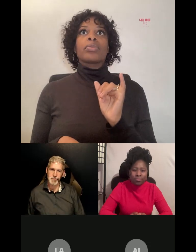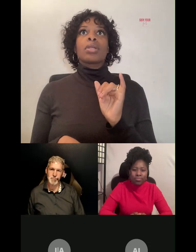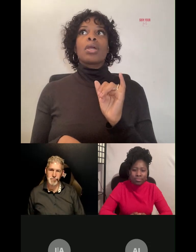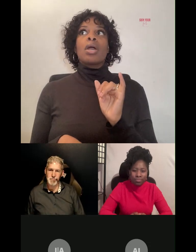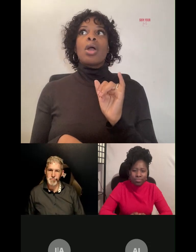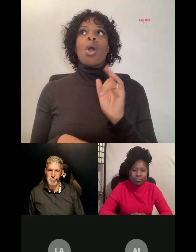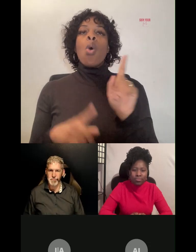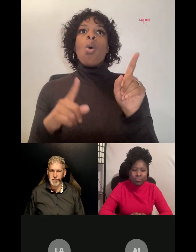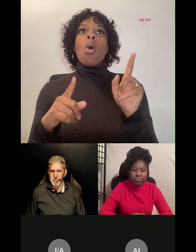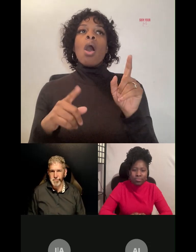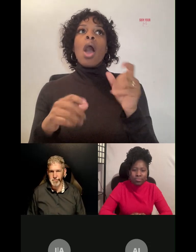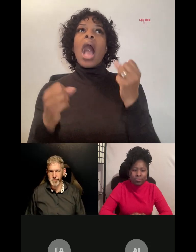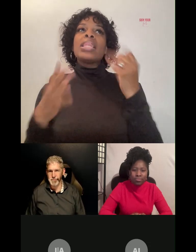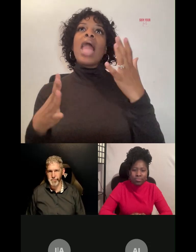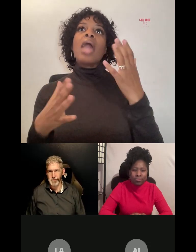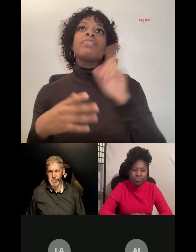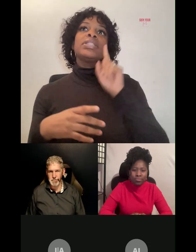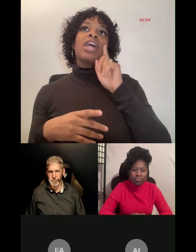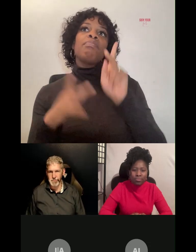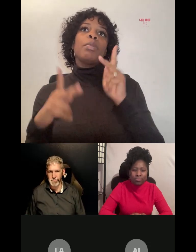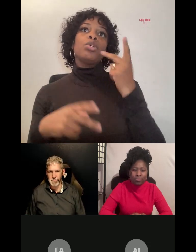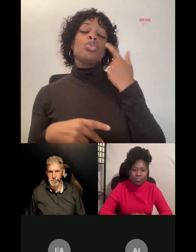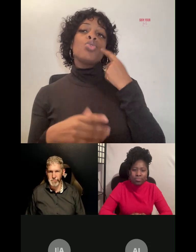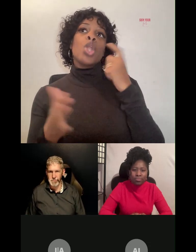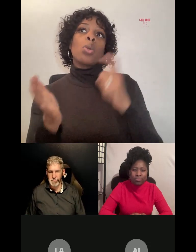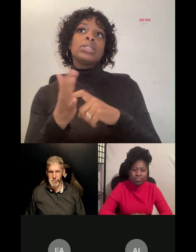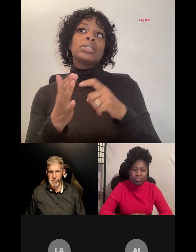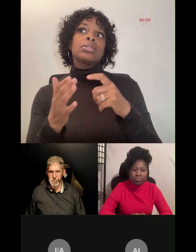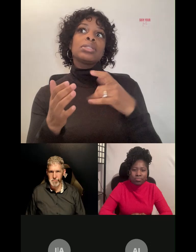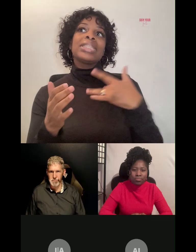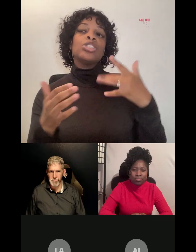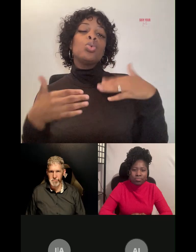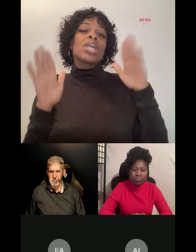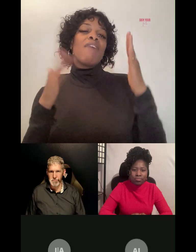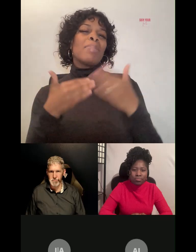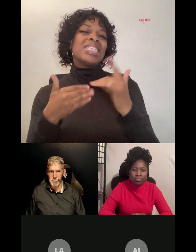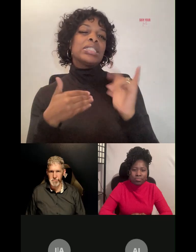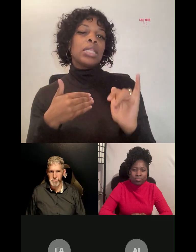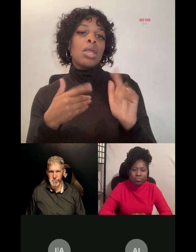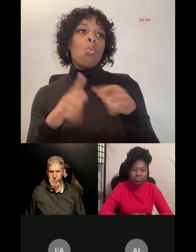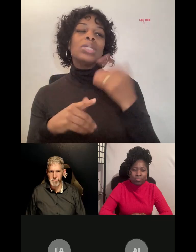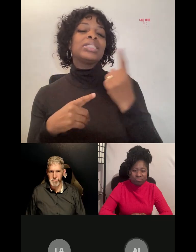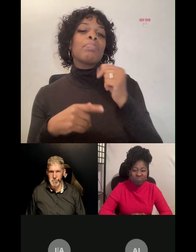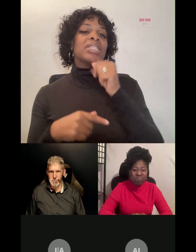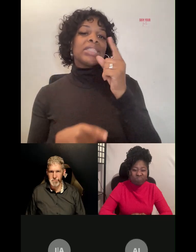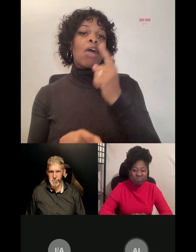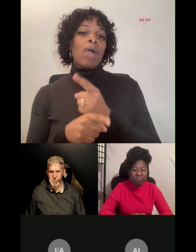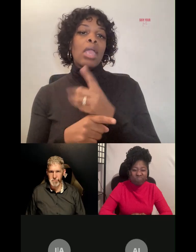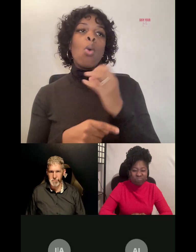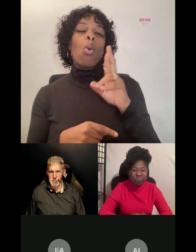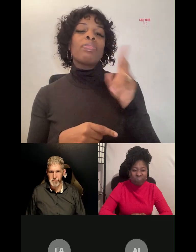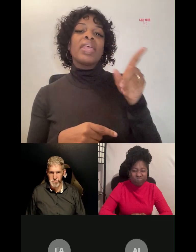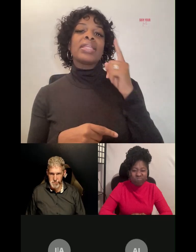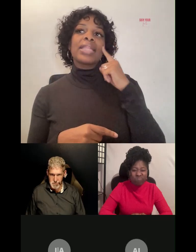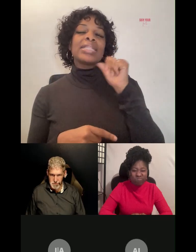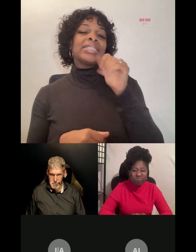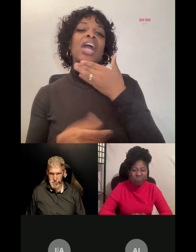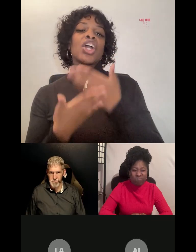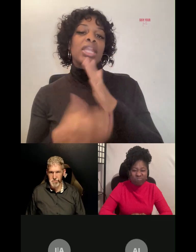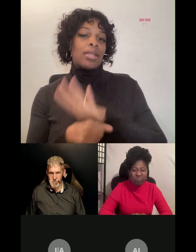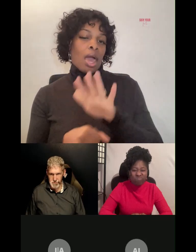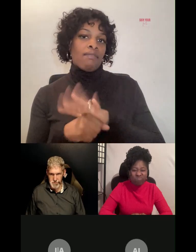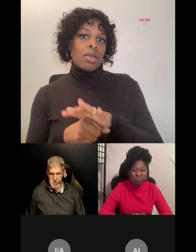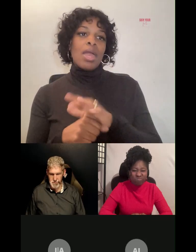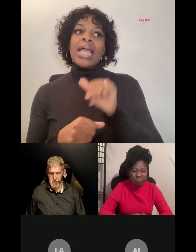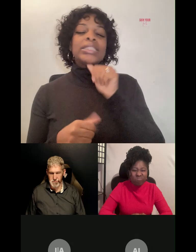like a lot of the deaf people you notice tend to give up easily when something's not right or they think it's